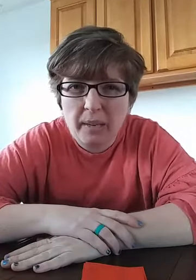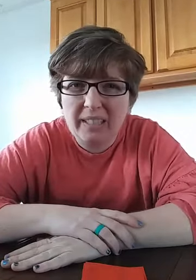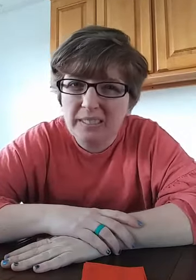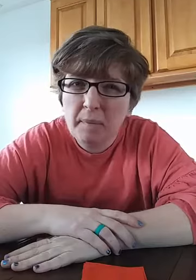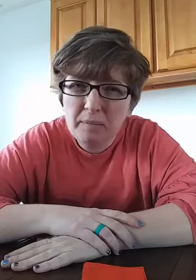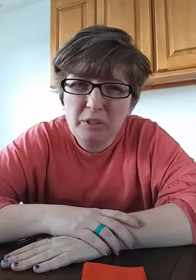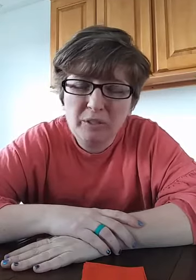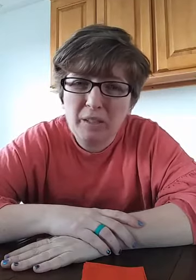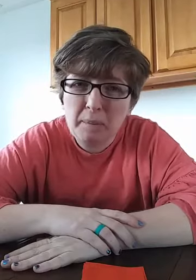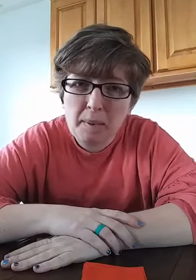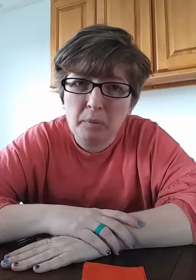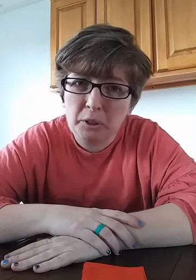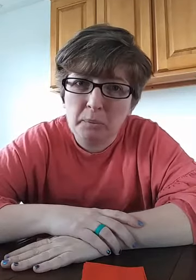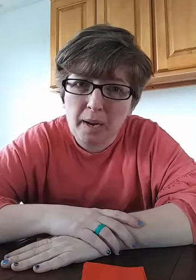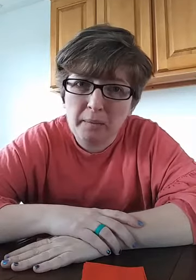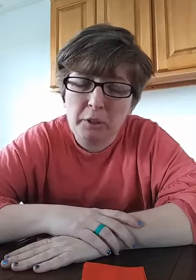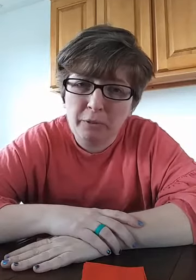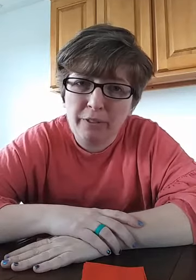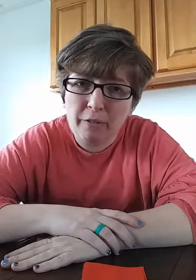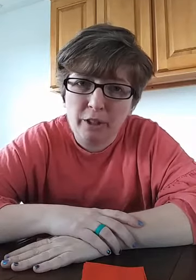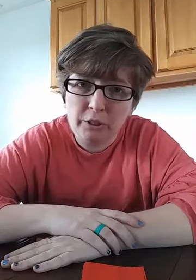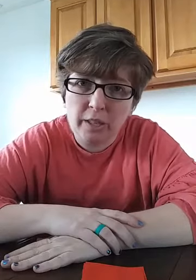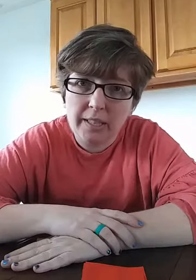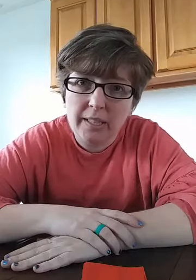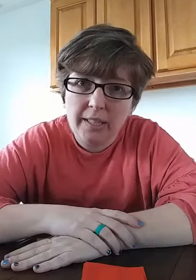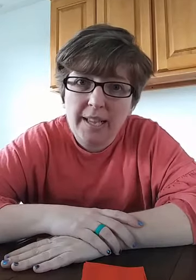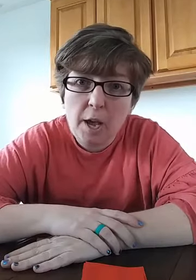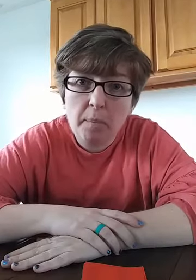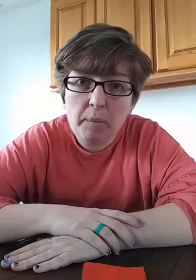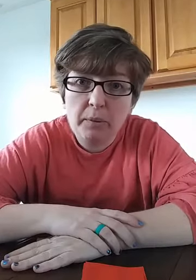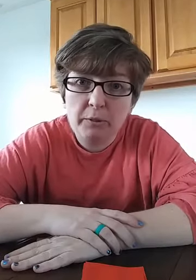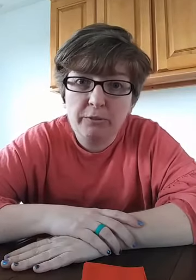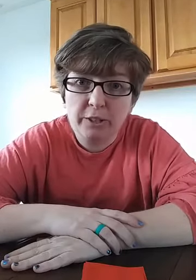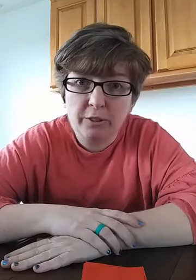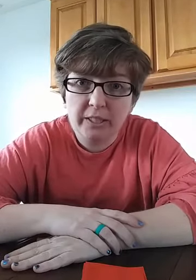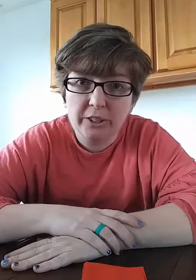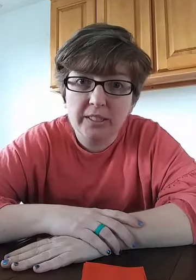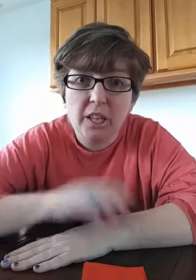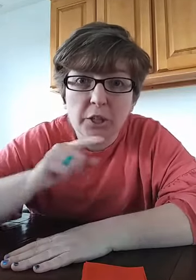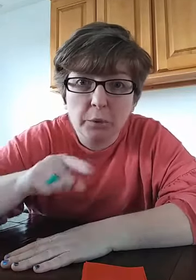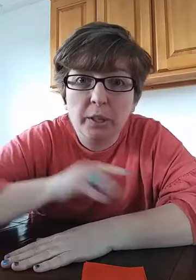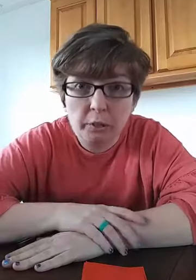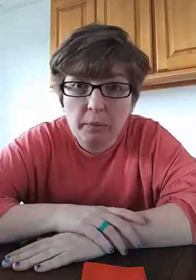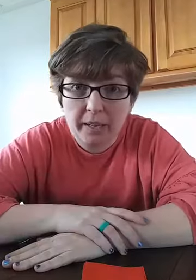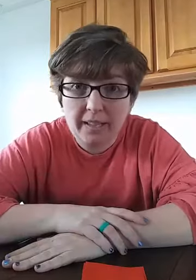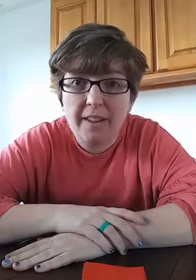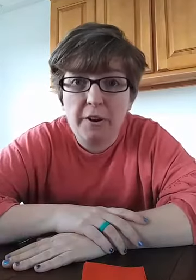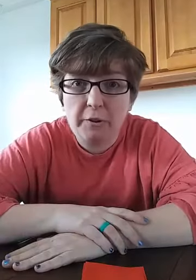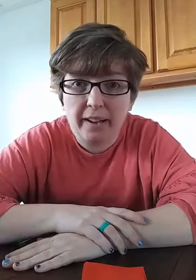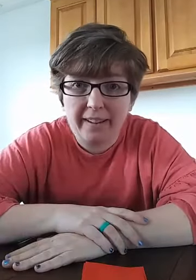because sometimes you've yelled at people too right when you felt frustrated help them with those frustrations you can do it I know you can